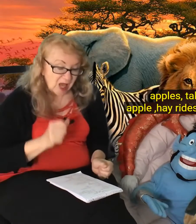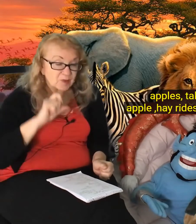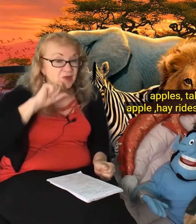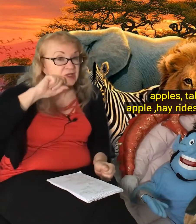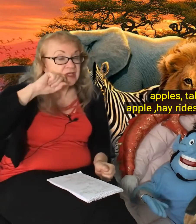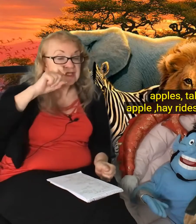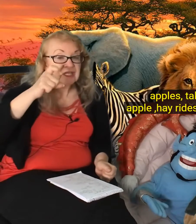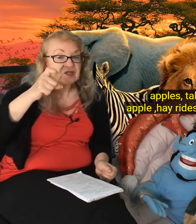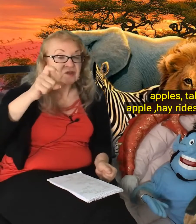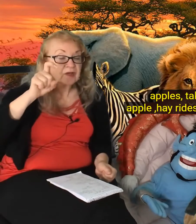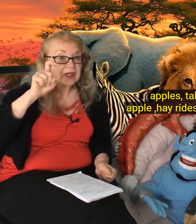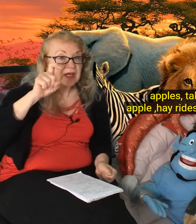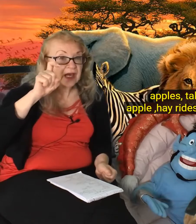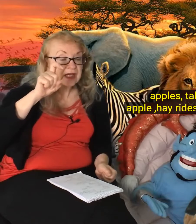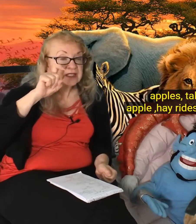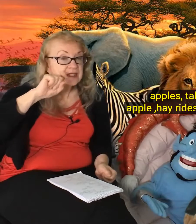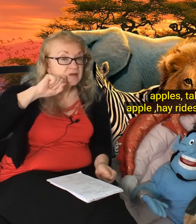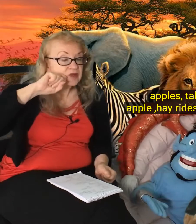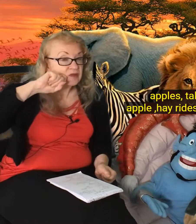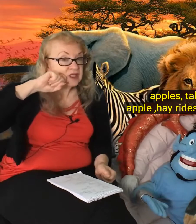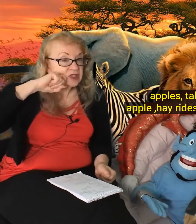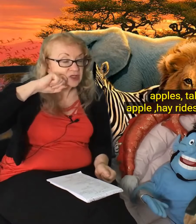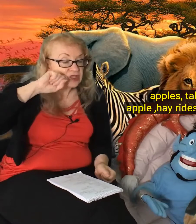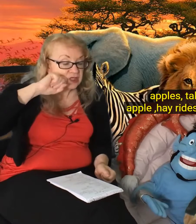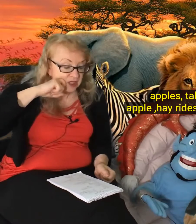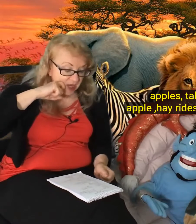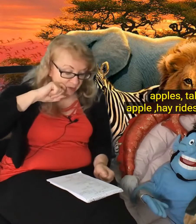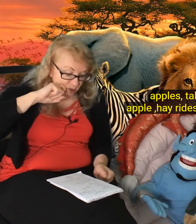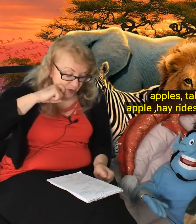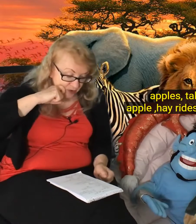Apples, take your X, put it right into your cheek, apple.